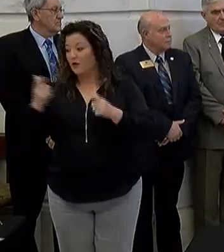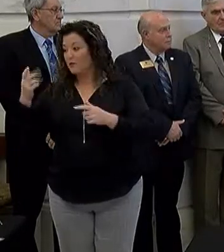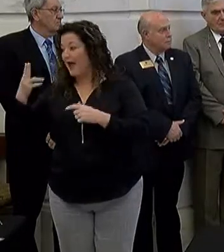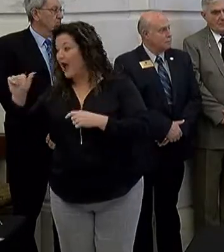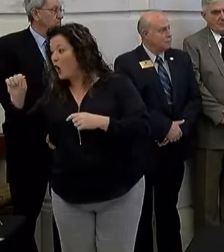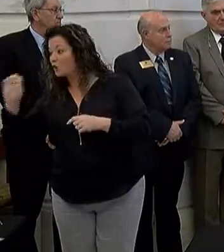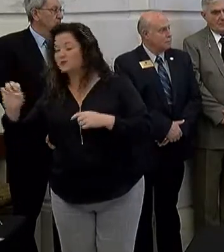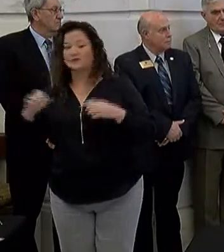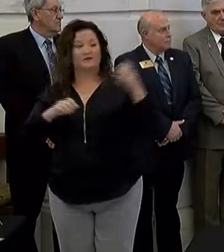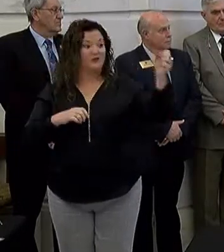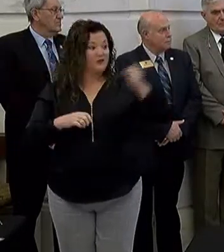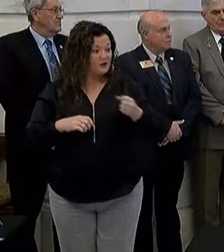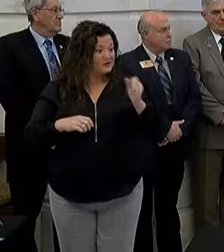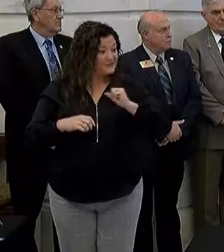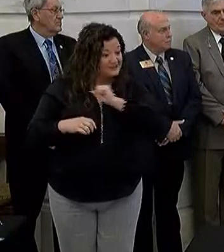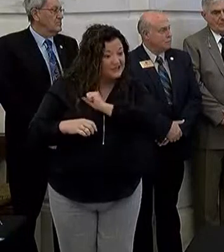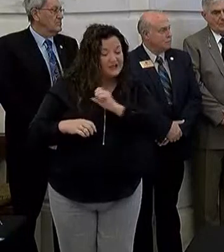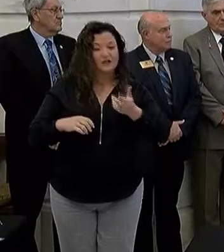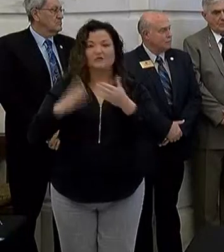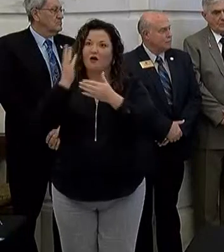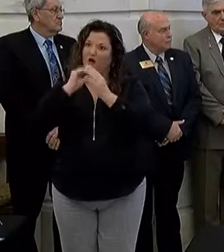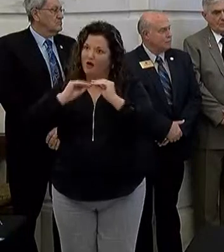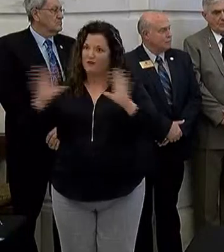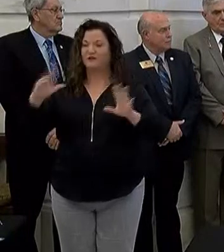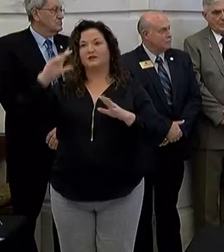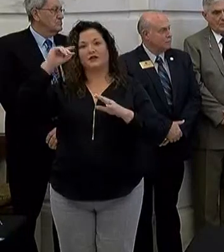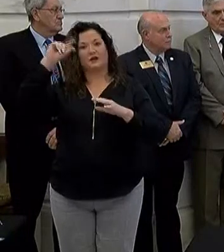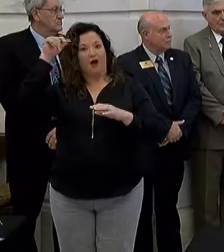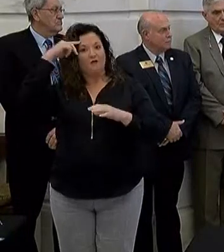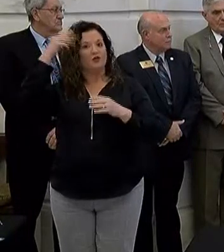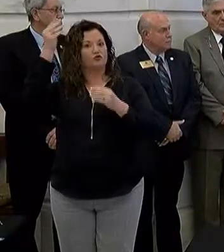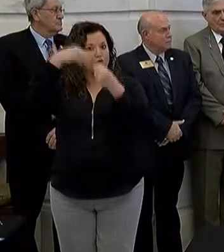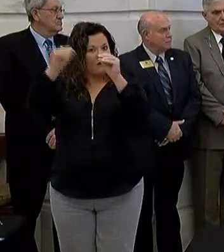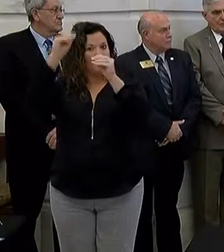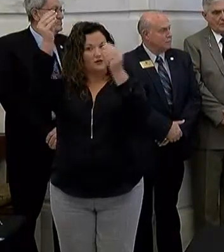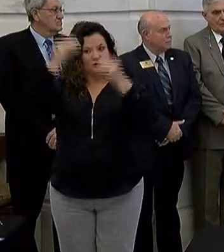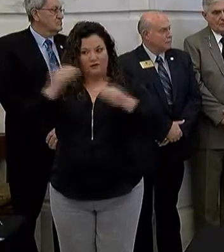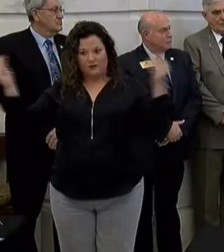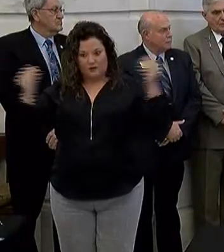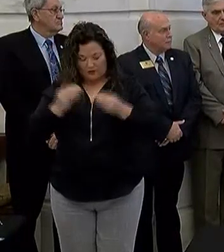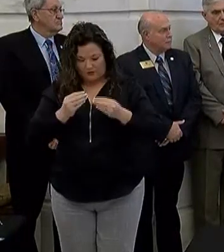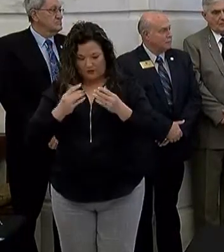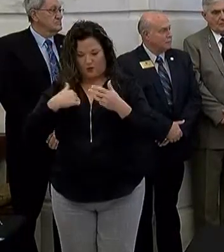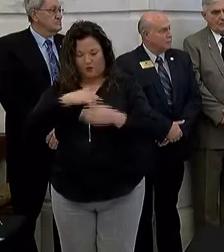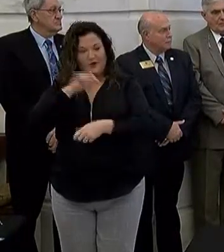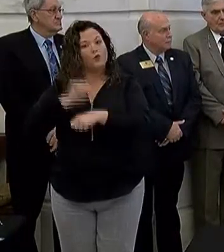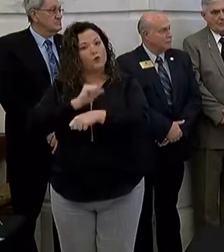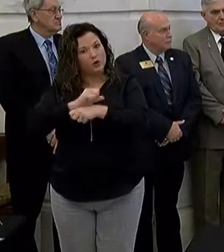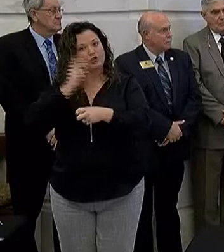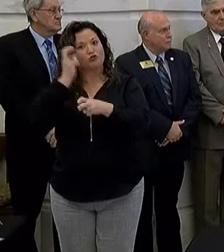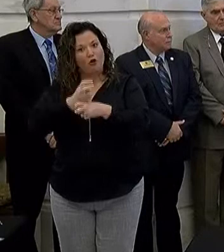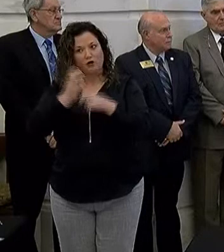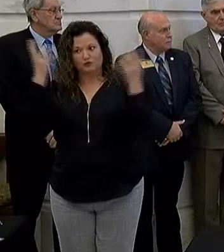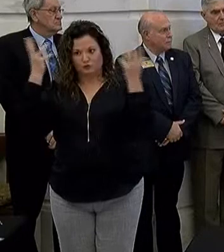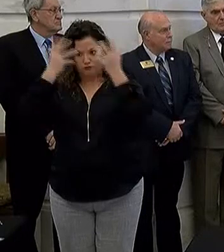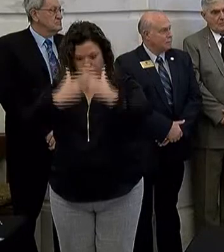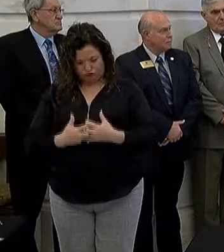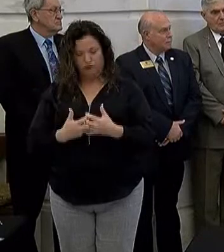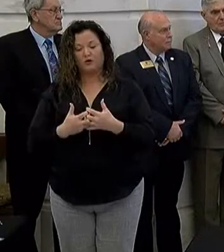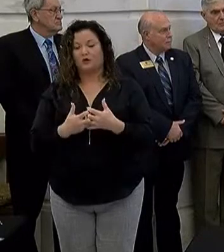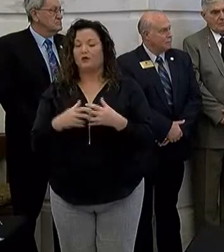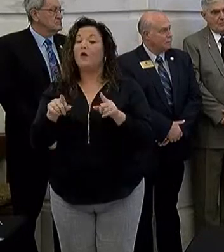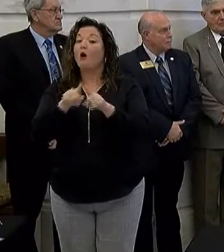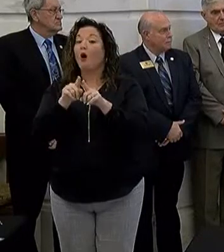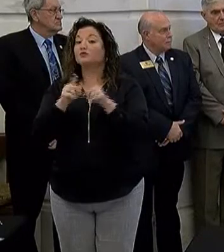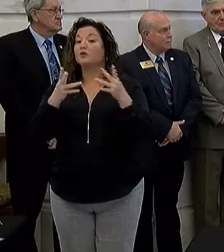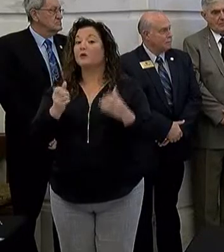that were brought from the Senate, and then obviously pieces from the governor's office. And we all came together and worked hard on that. And one of the things I would also say